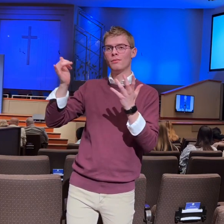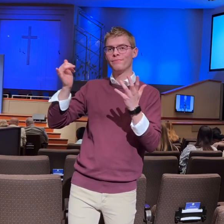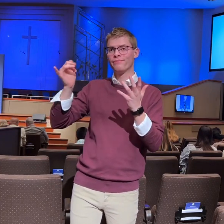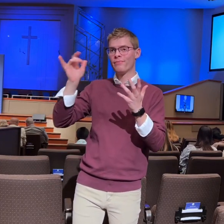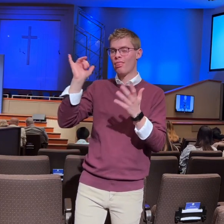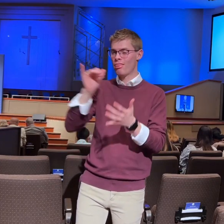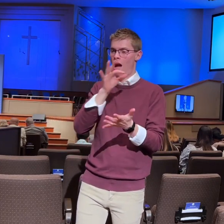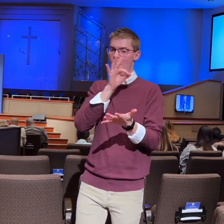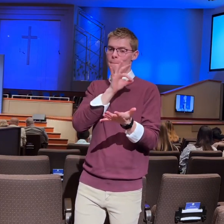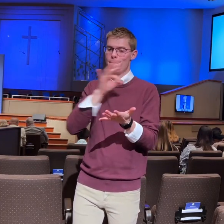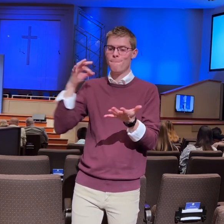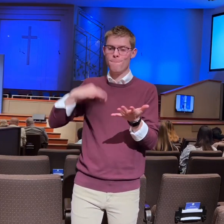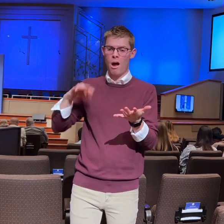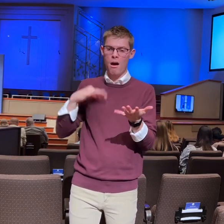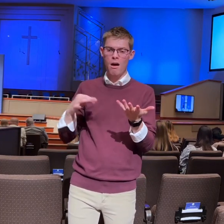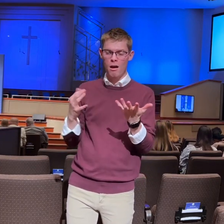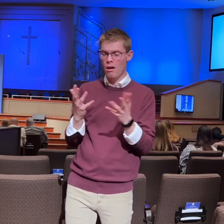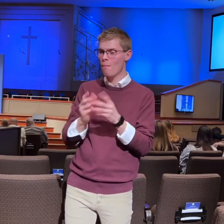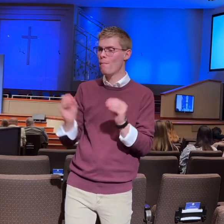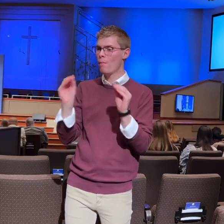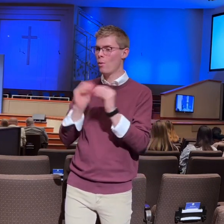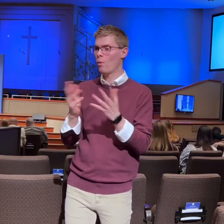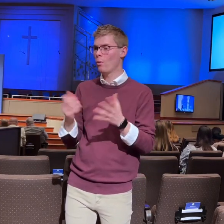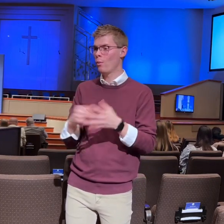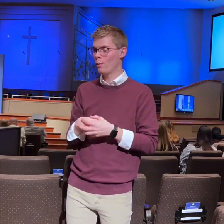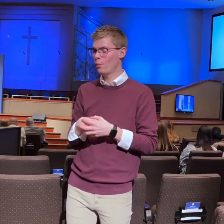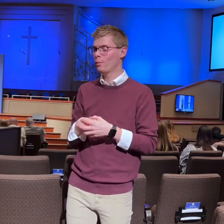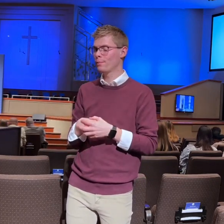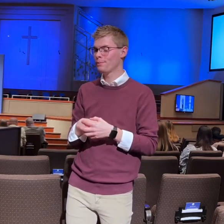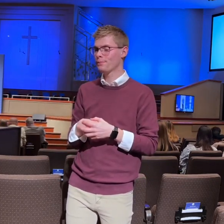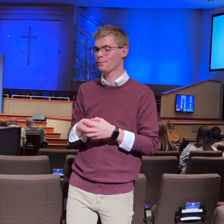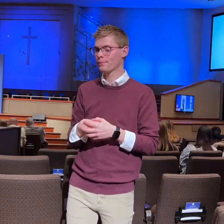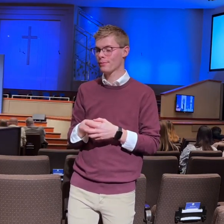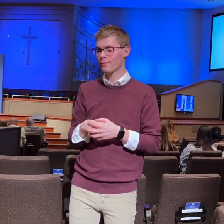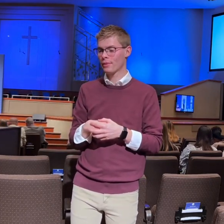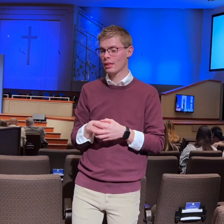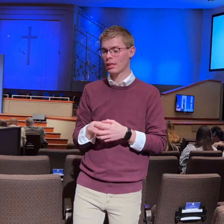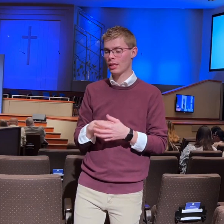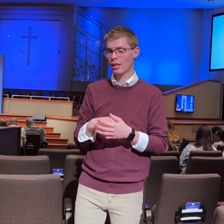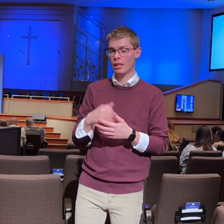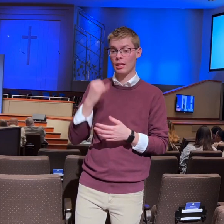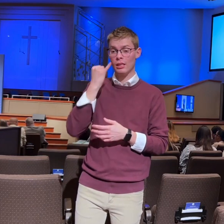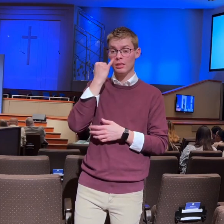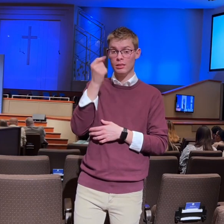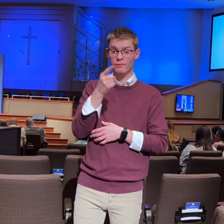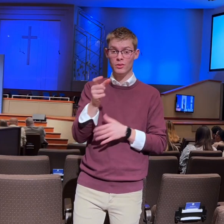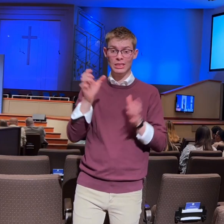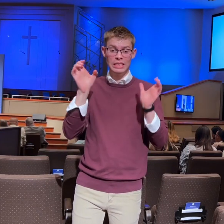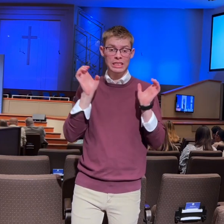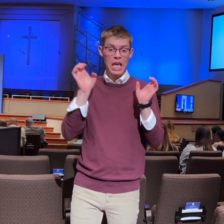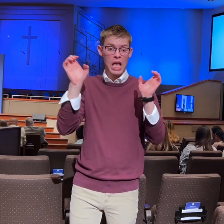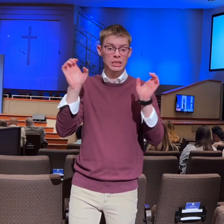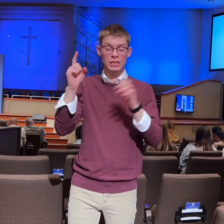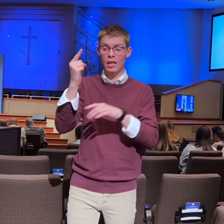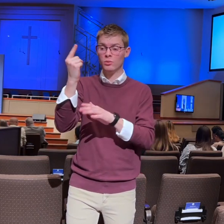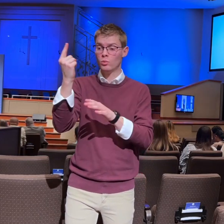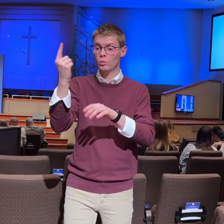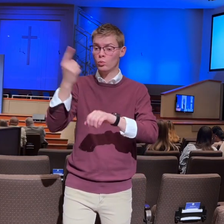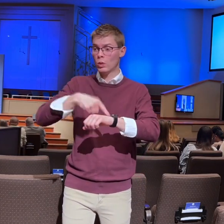I'm not an expert on exercise. I can tell you that for sure, but I know this much. Exercising one time, you don't lose 10 pounds.